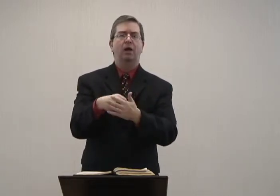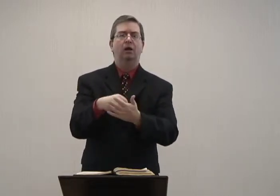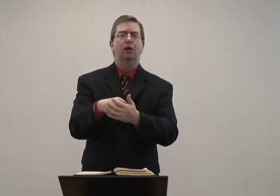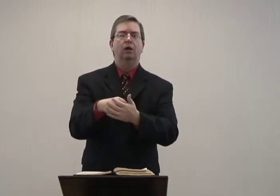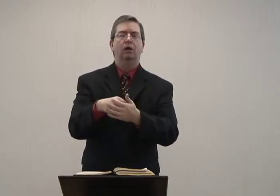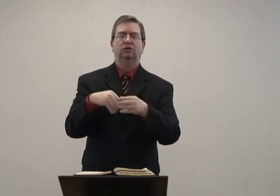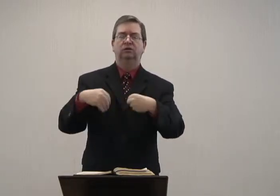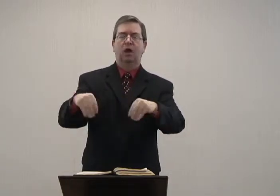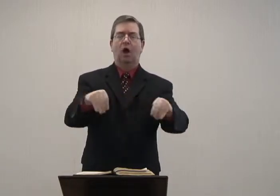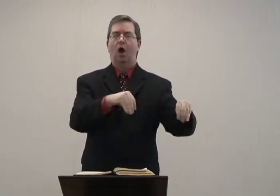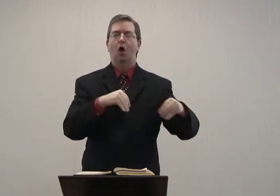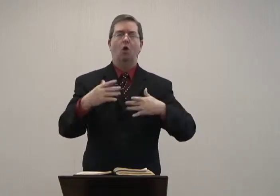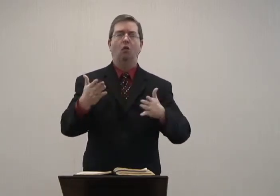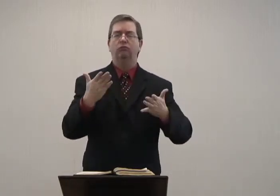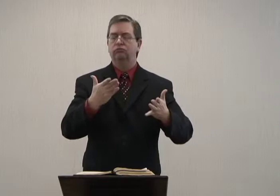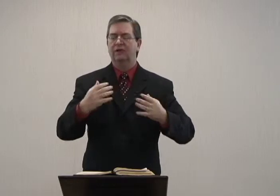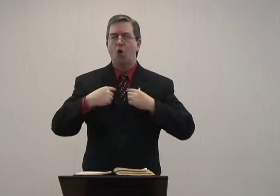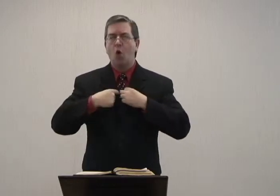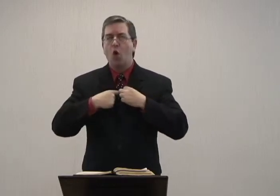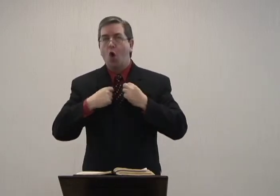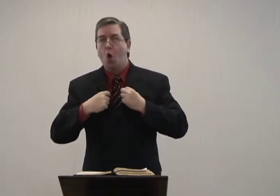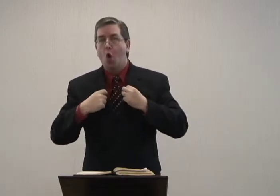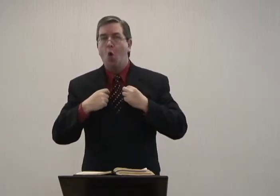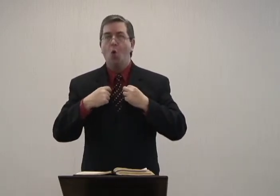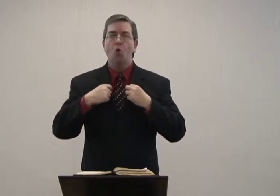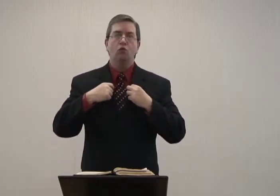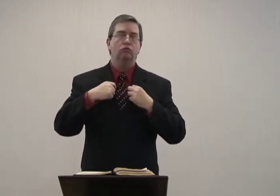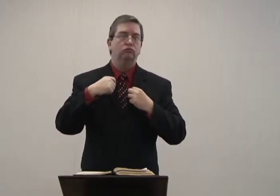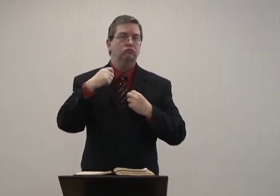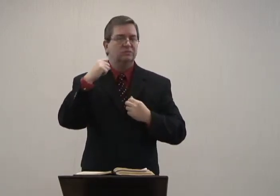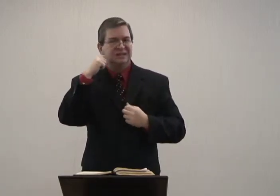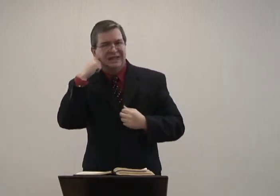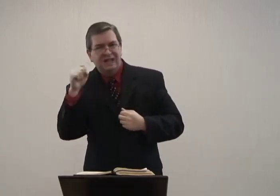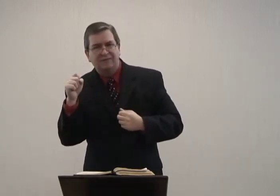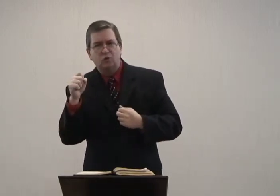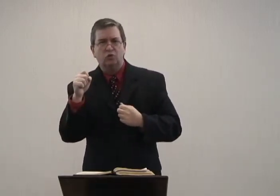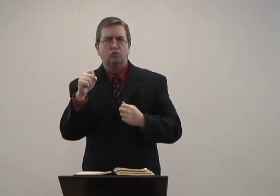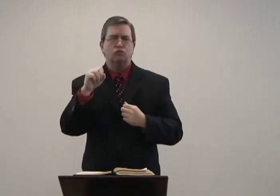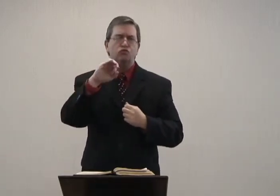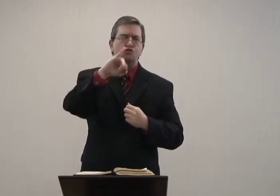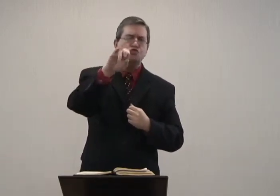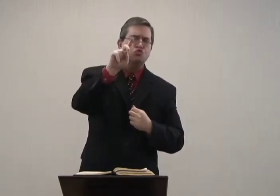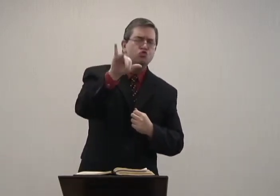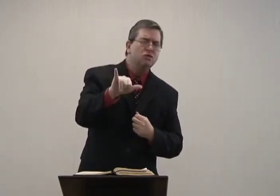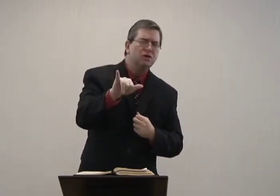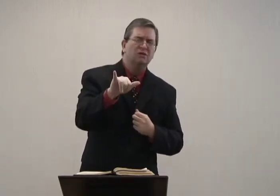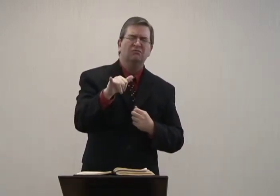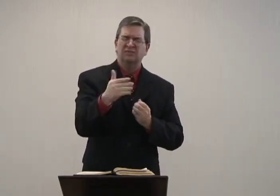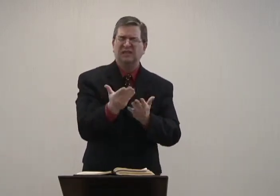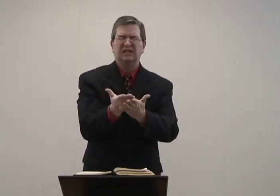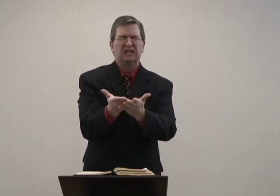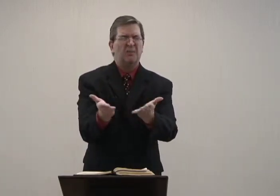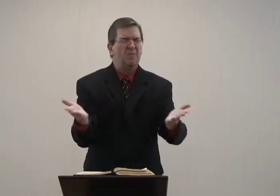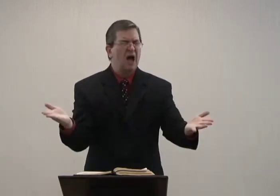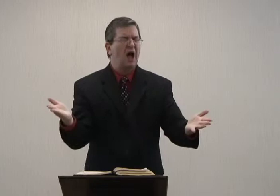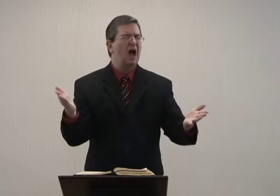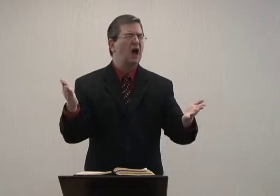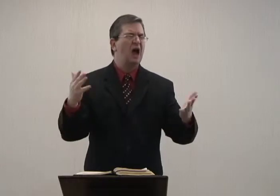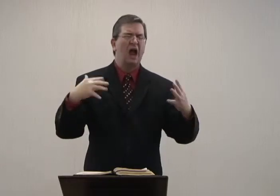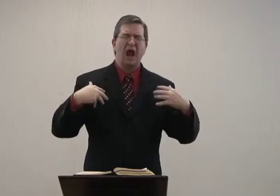They're not honest with the money. They're selling clothes, silver, jewelry, stuff